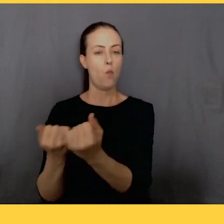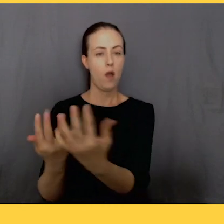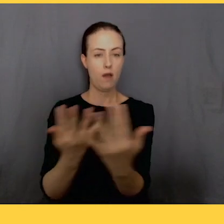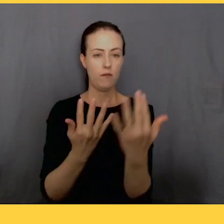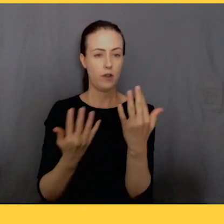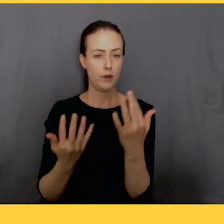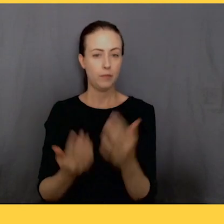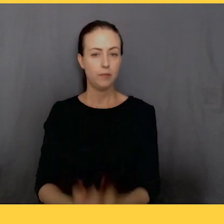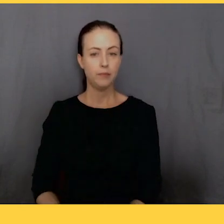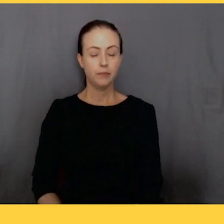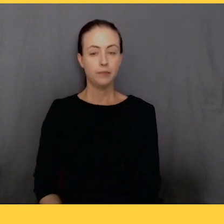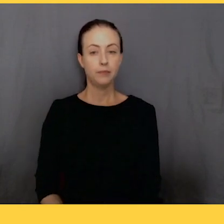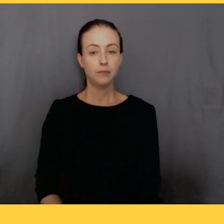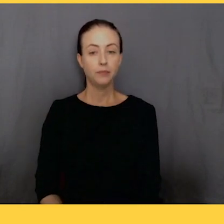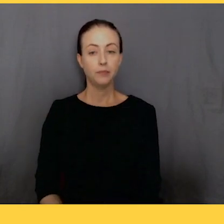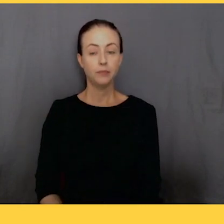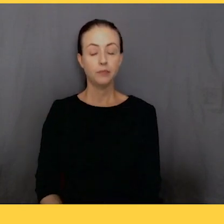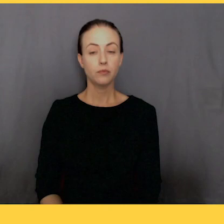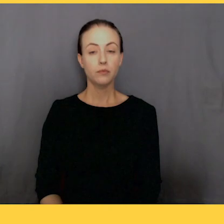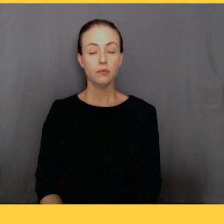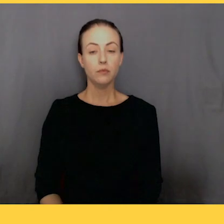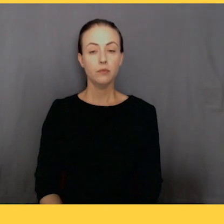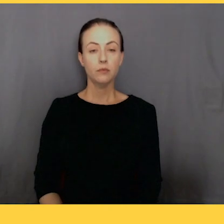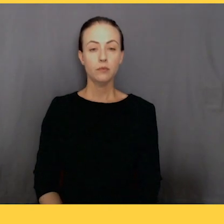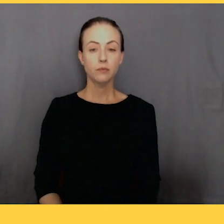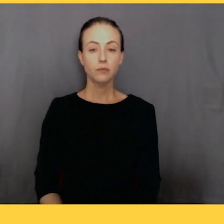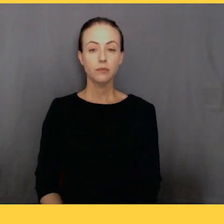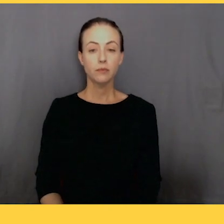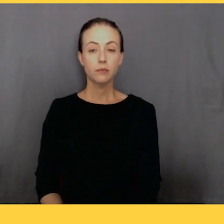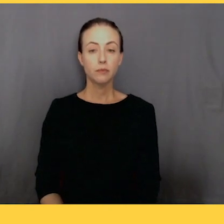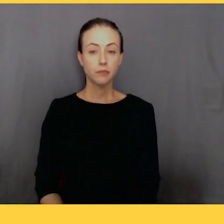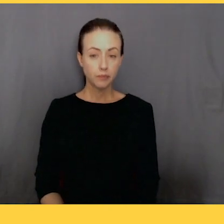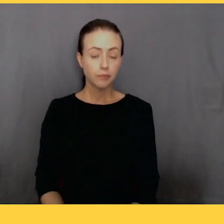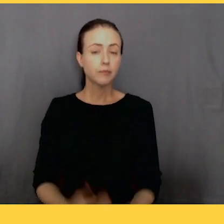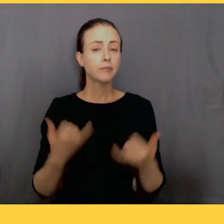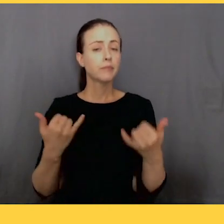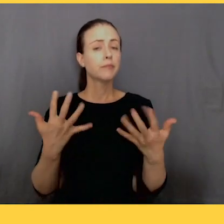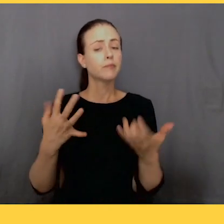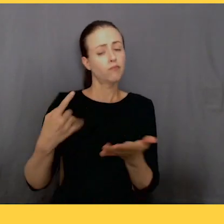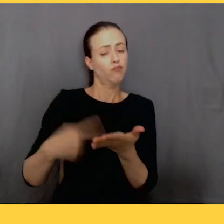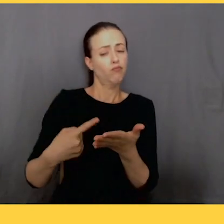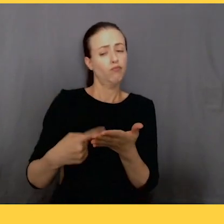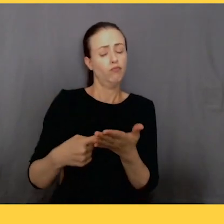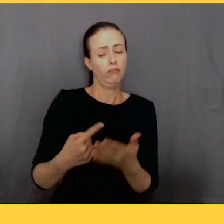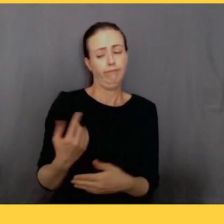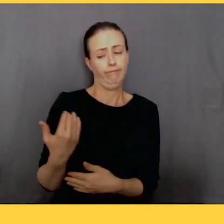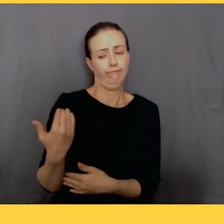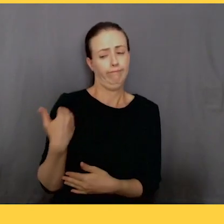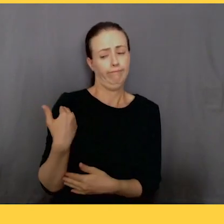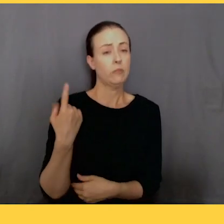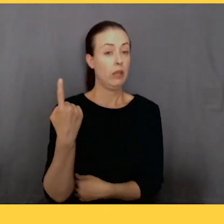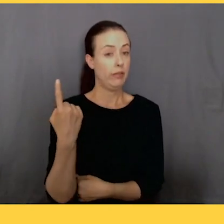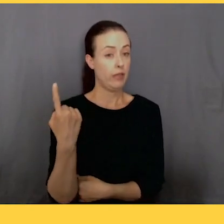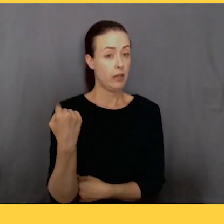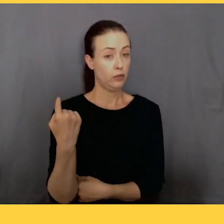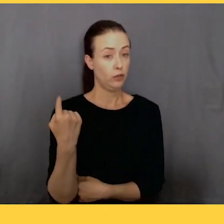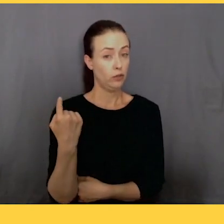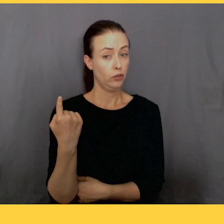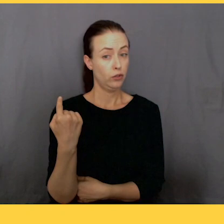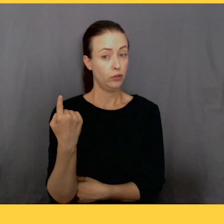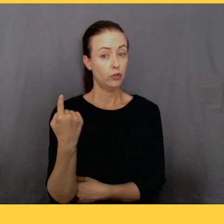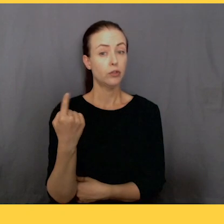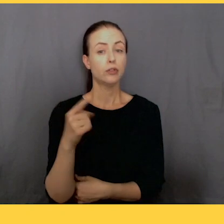So next, I want to talk a little bit about what we've done in the past, in the recent past last year, and what we learned from those